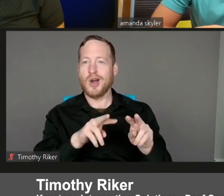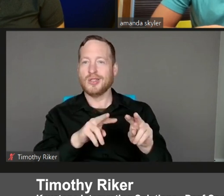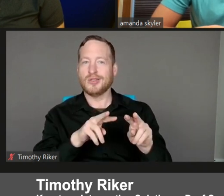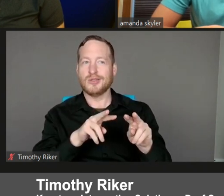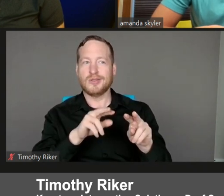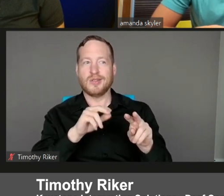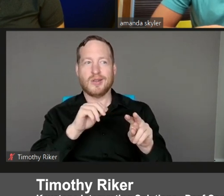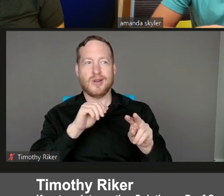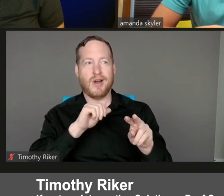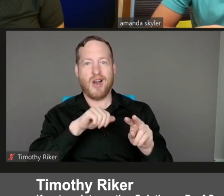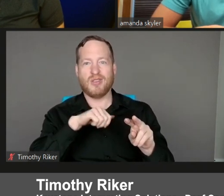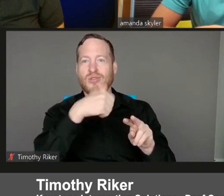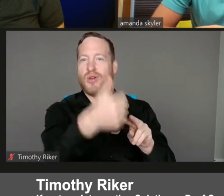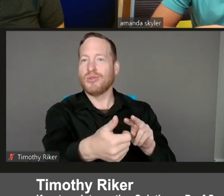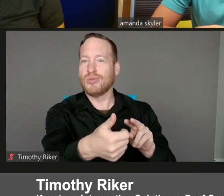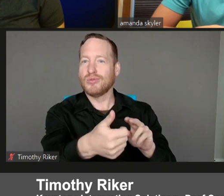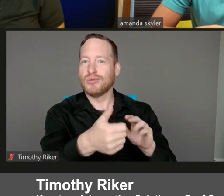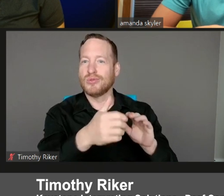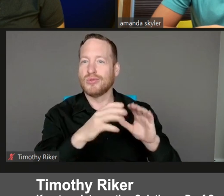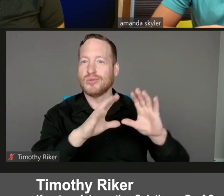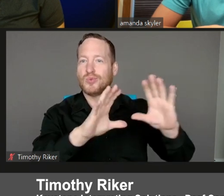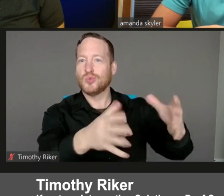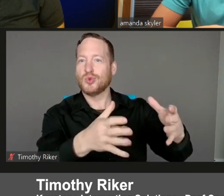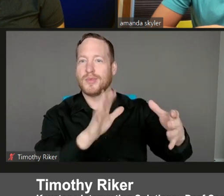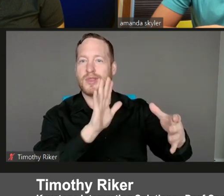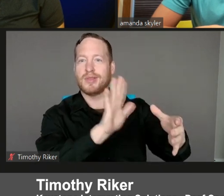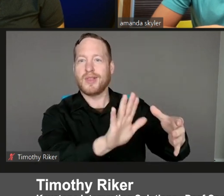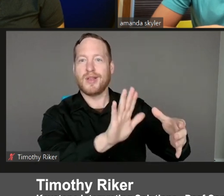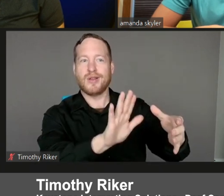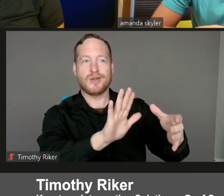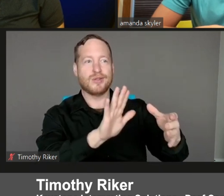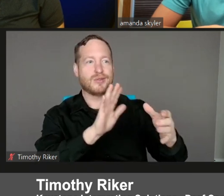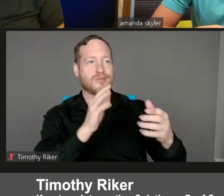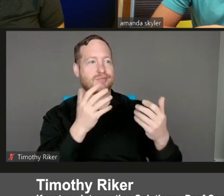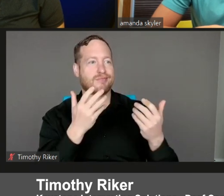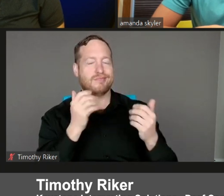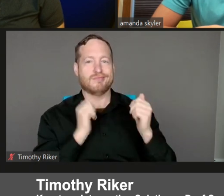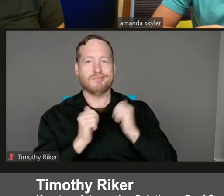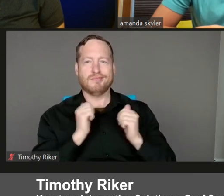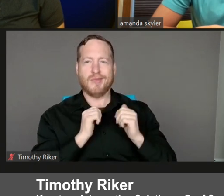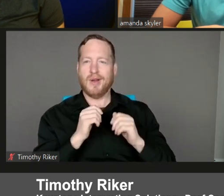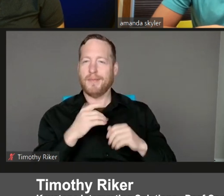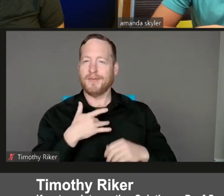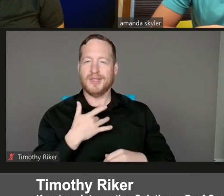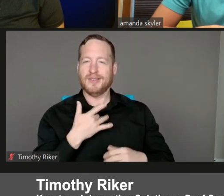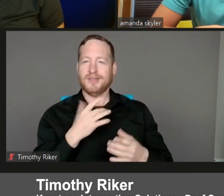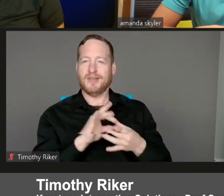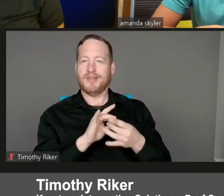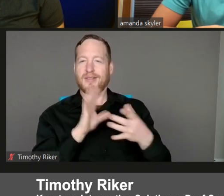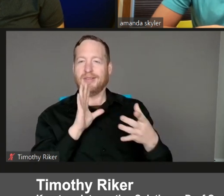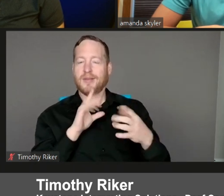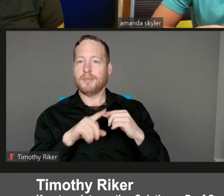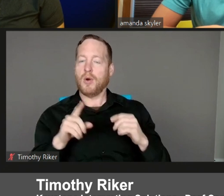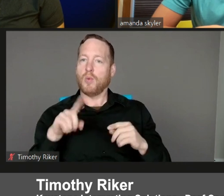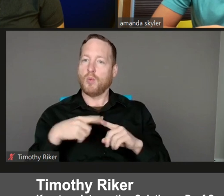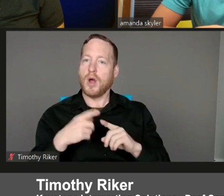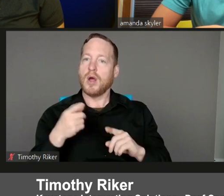just having access to watch something is part of it but then there's a whole other aspect of being